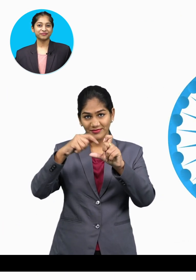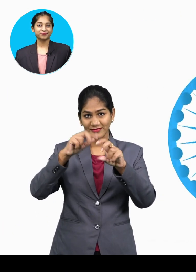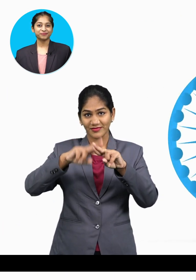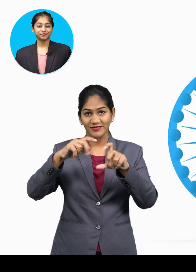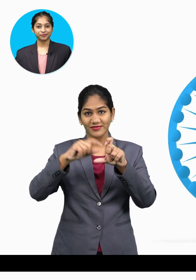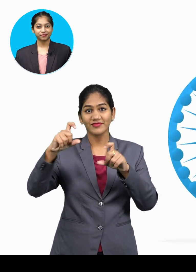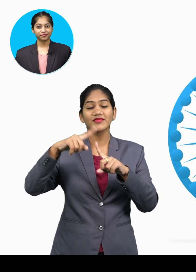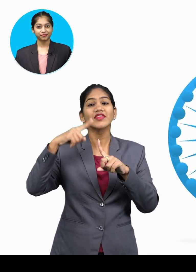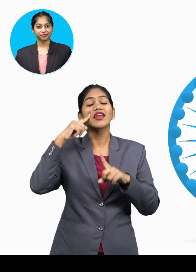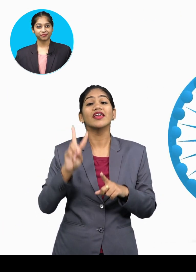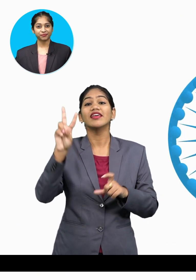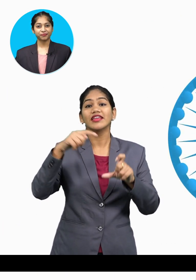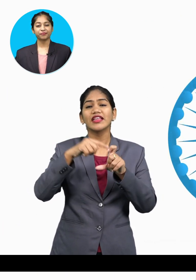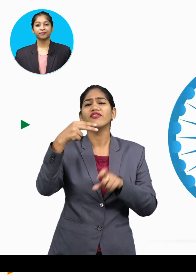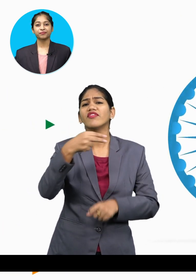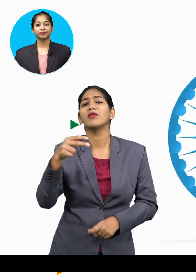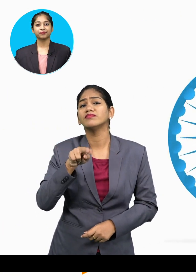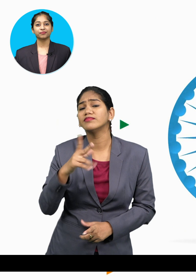Defective.